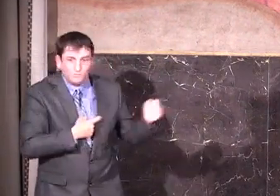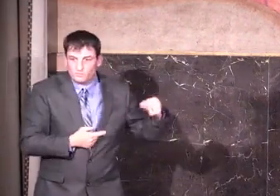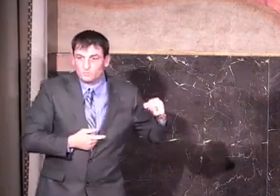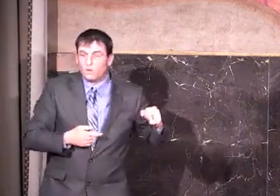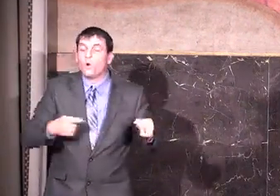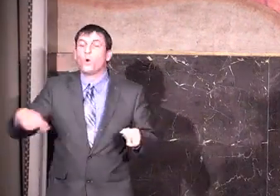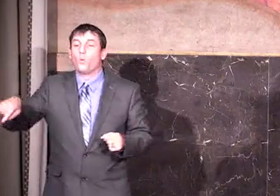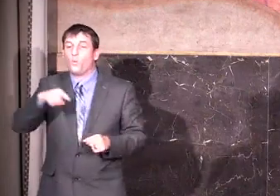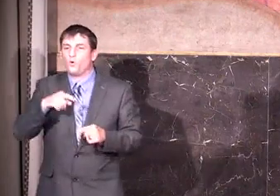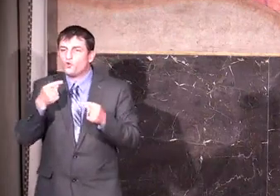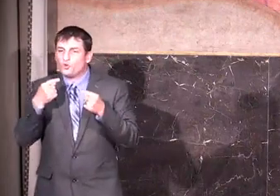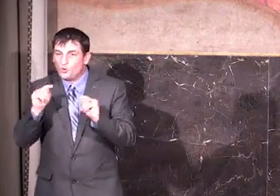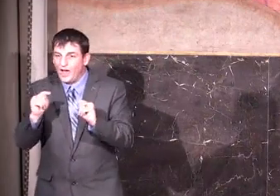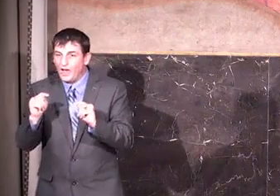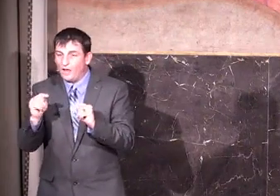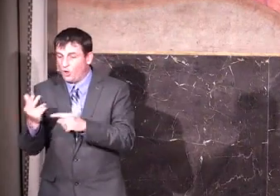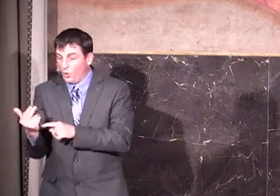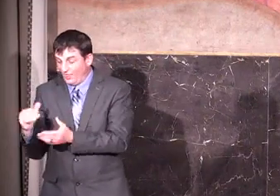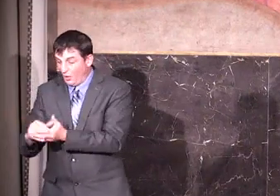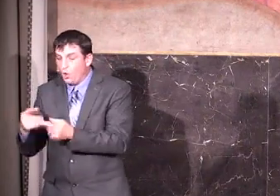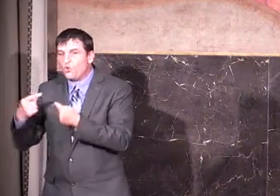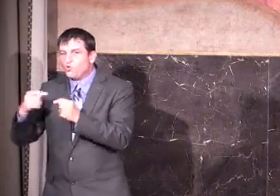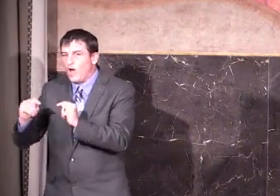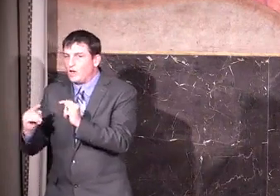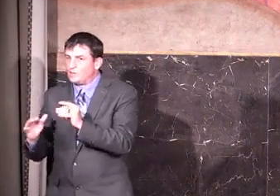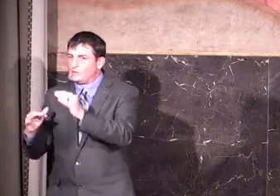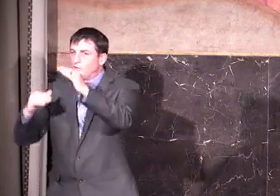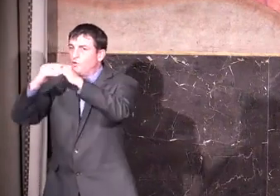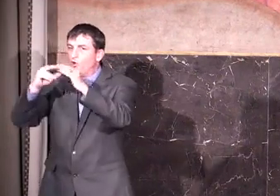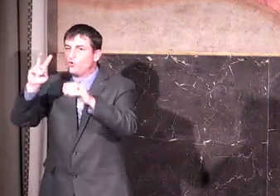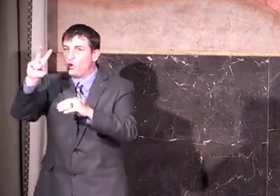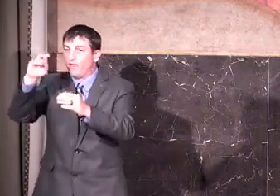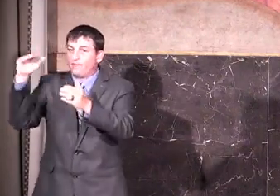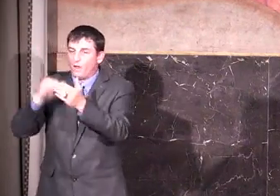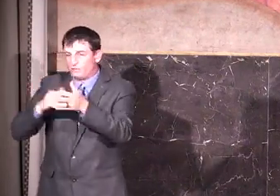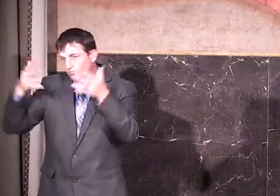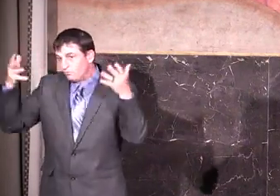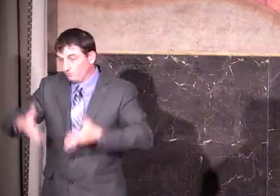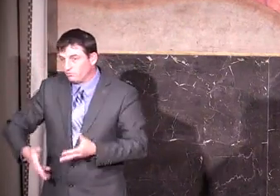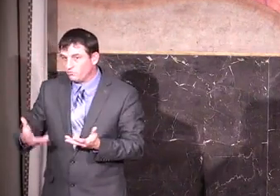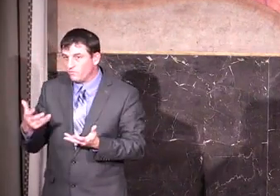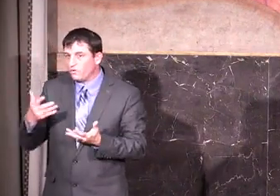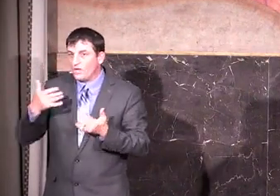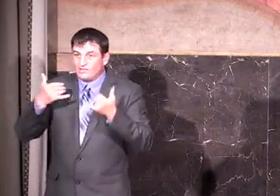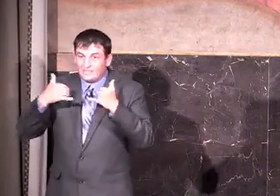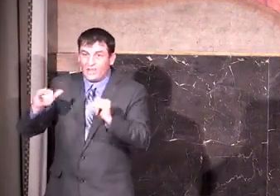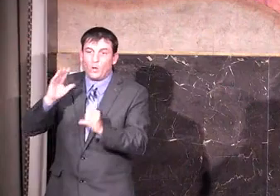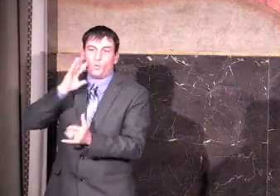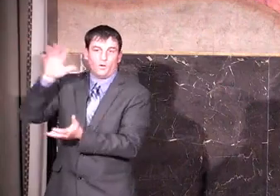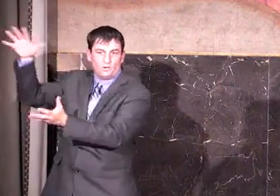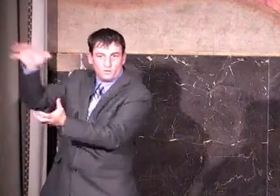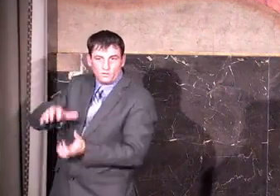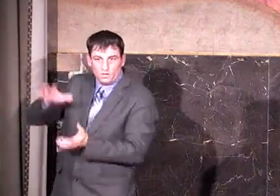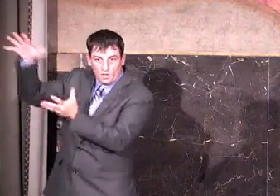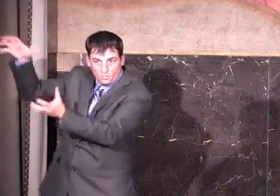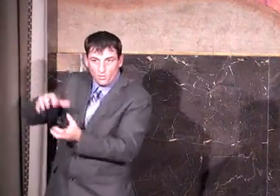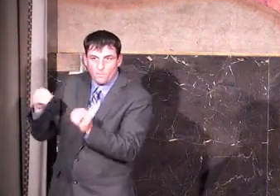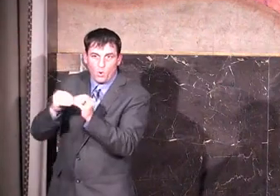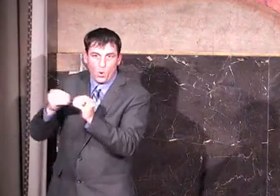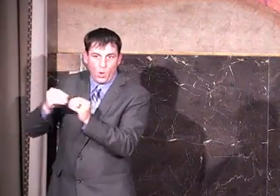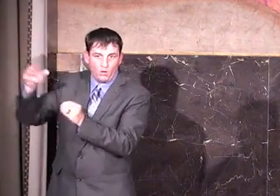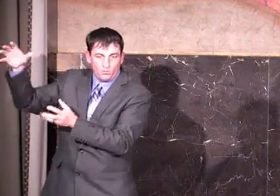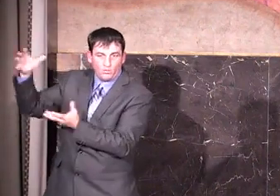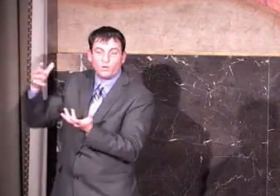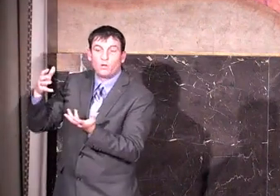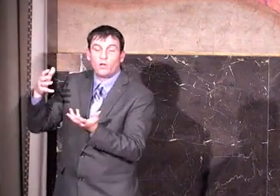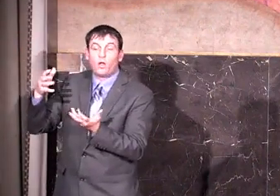we're trying to get to 200,000 tests per month. So we should be getting several more allocations of that amount. In